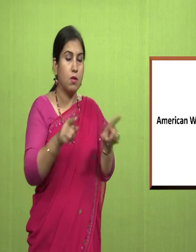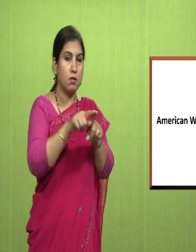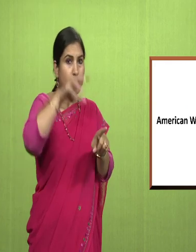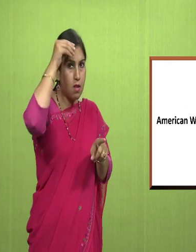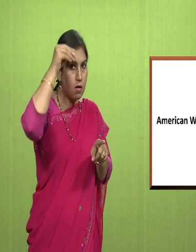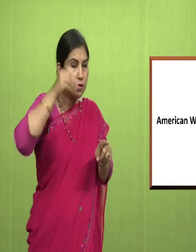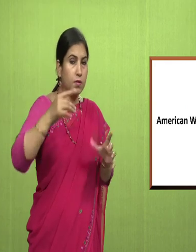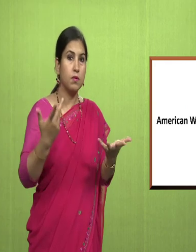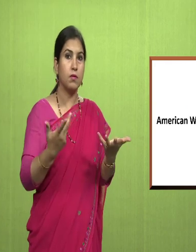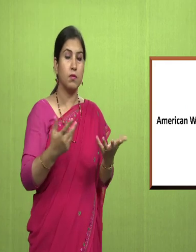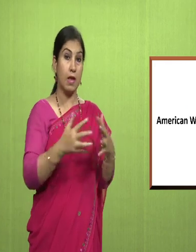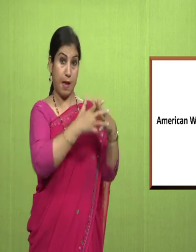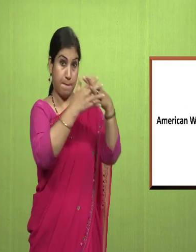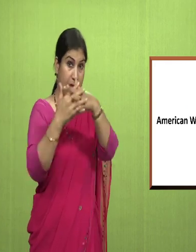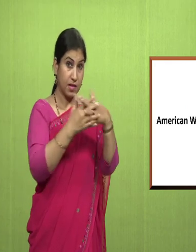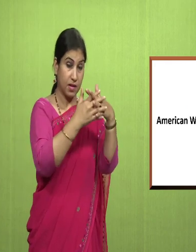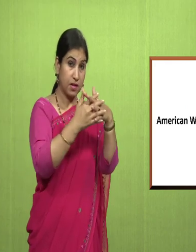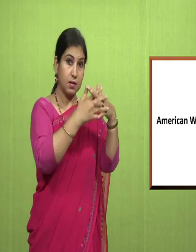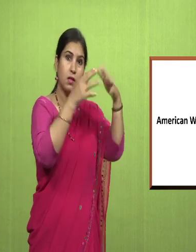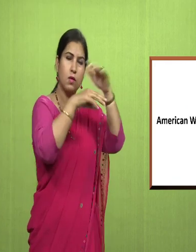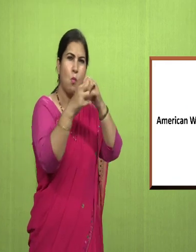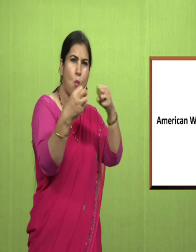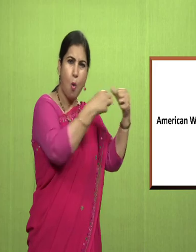learned about the American War of Independence.